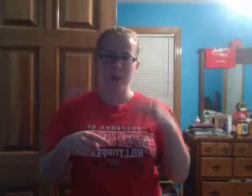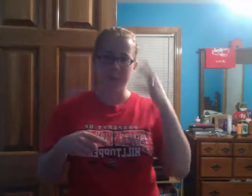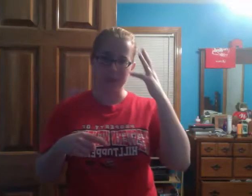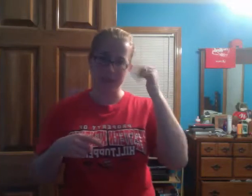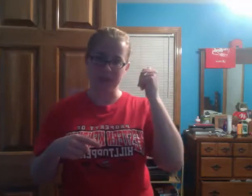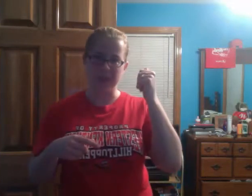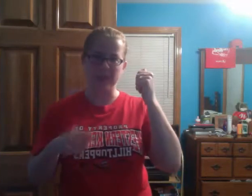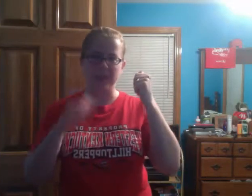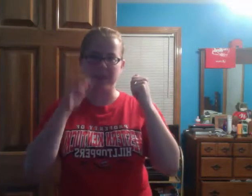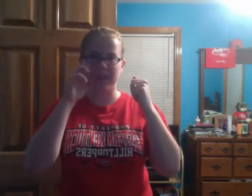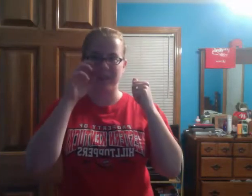because